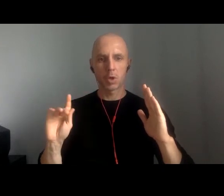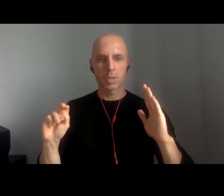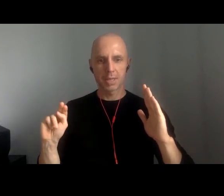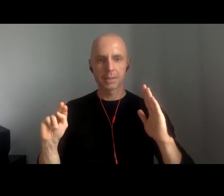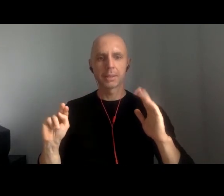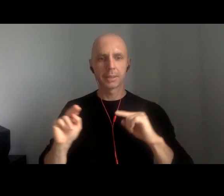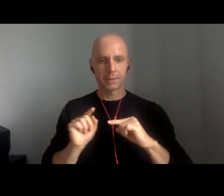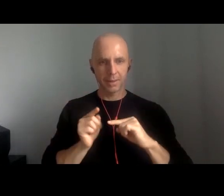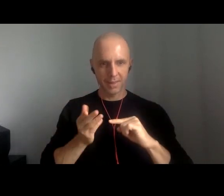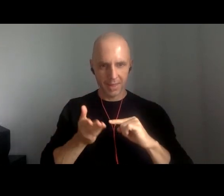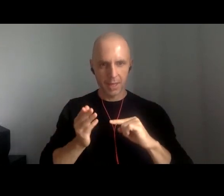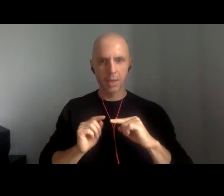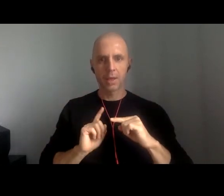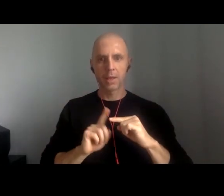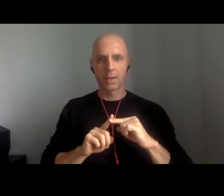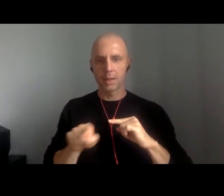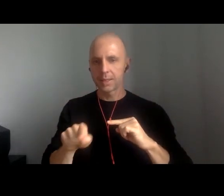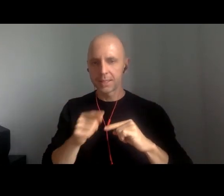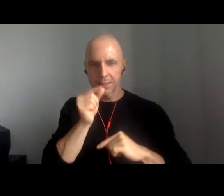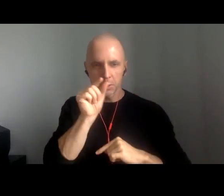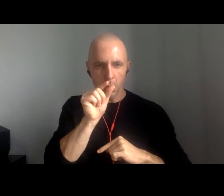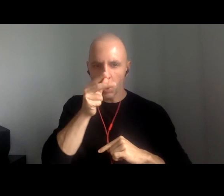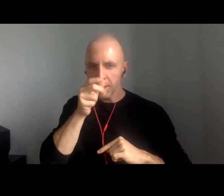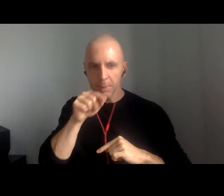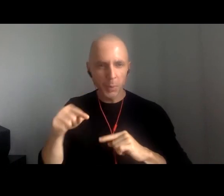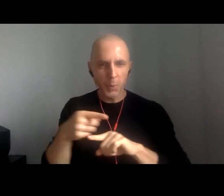catch all the small insects across the moat.